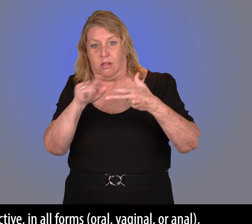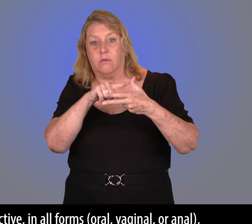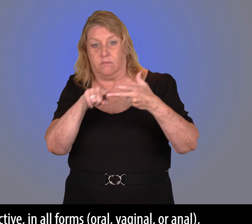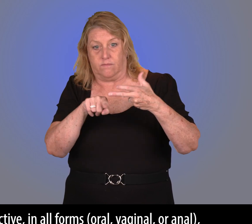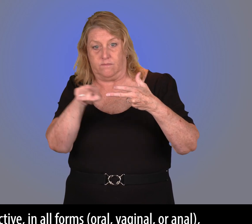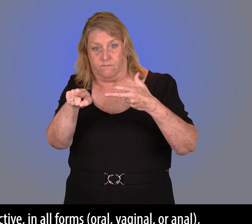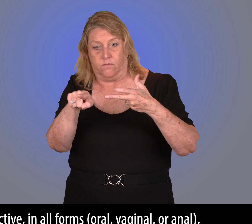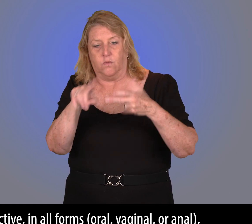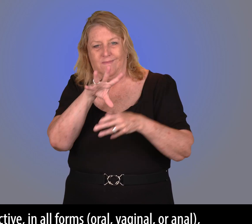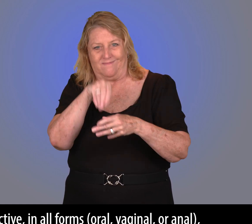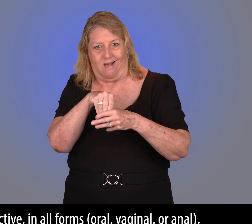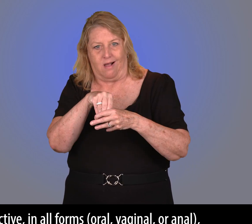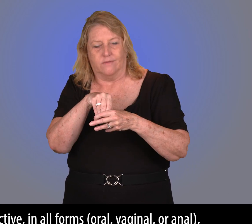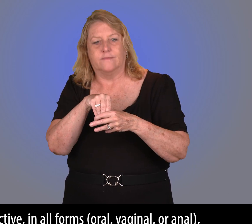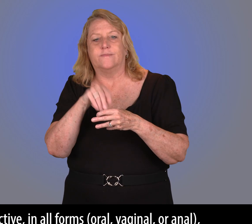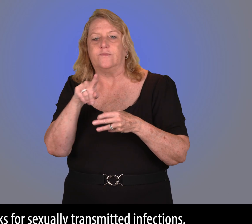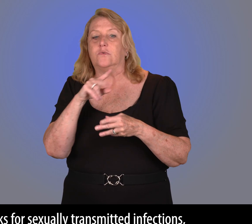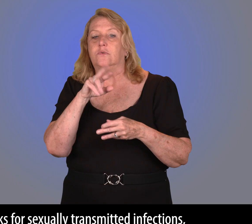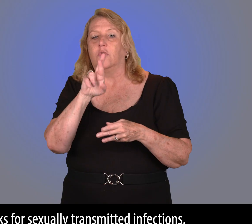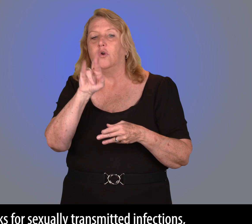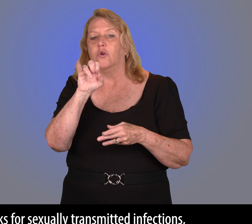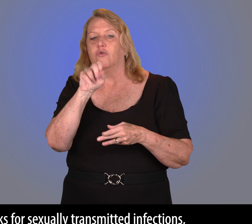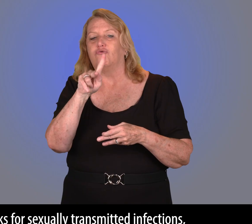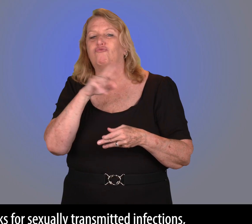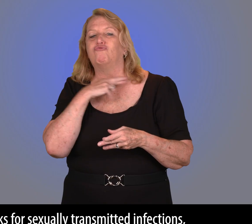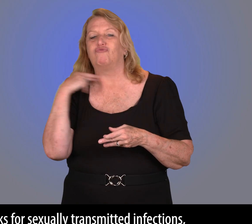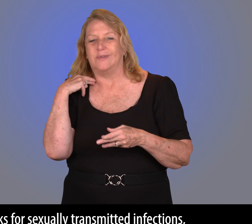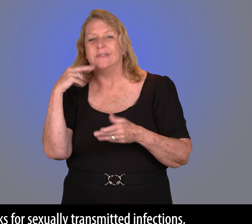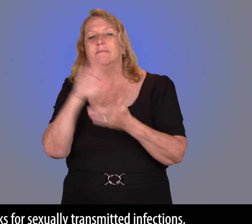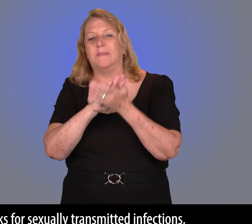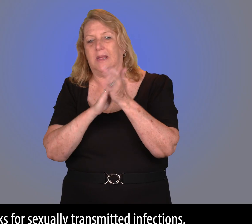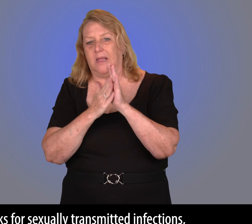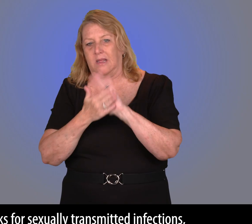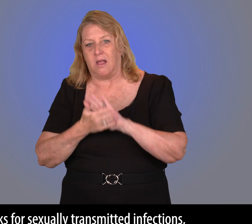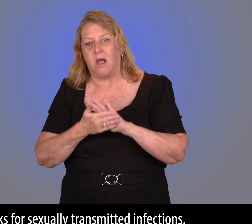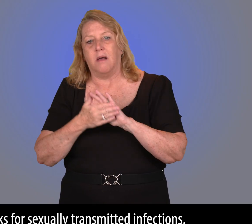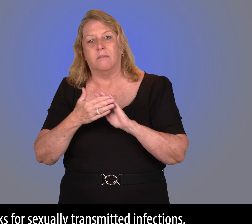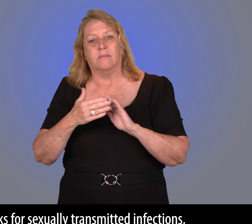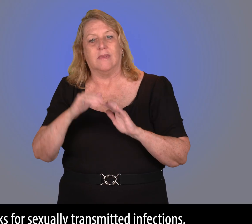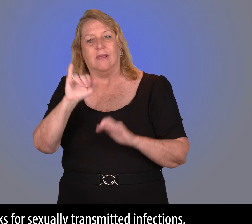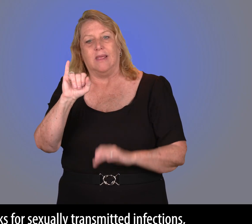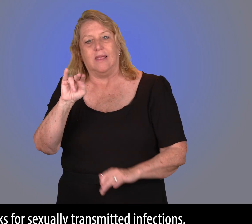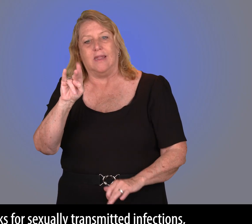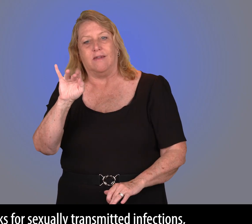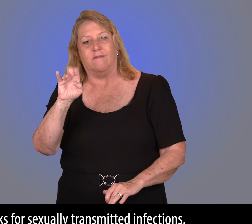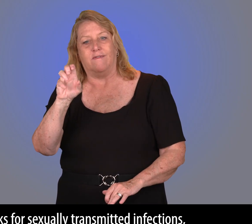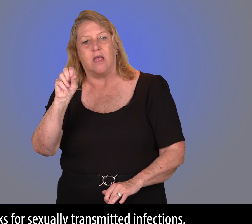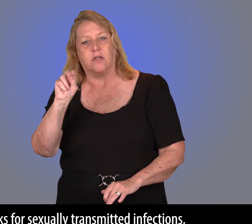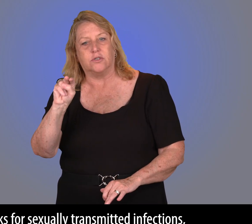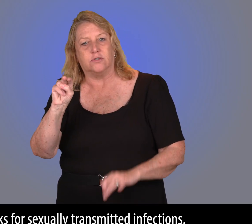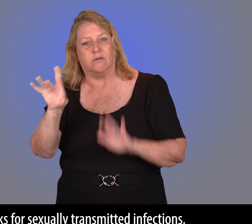anal, there may be risks of sexually transmitted infections.